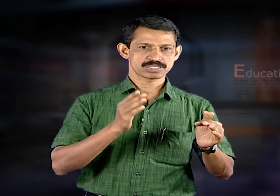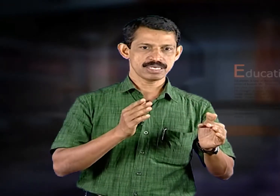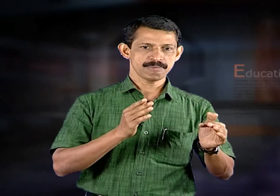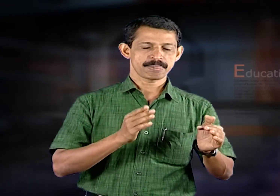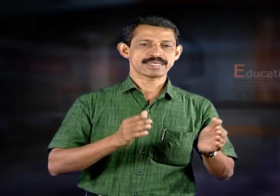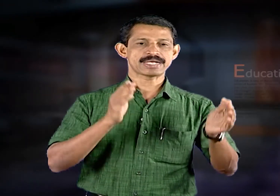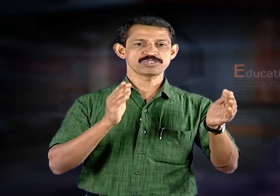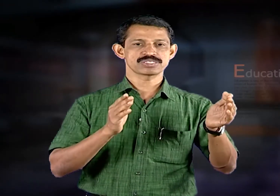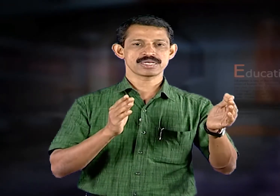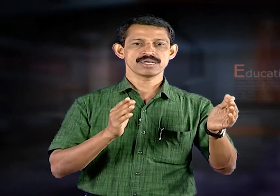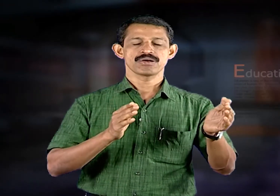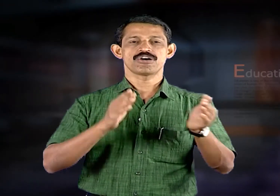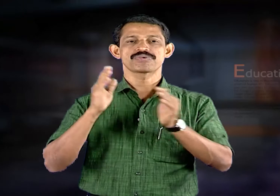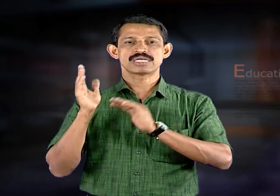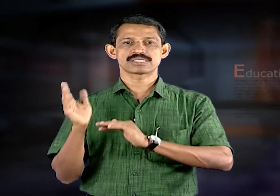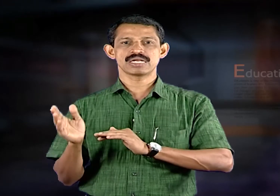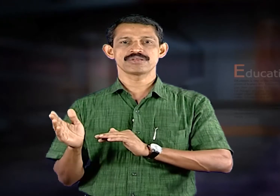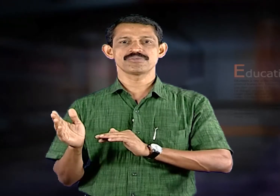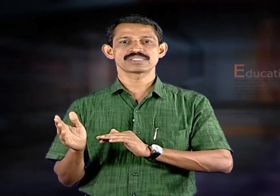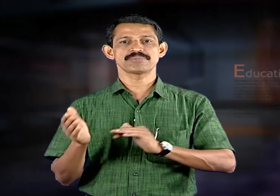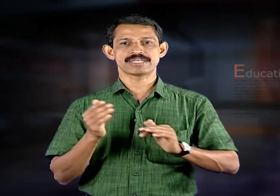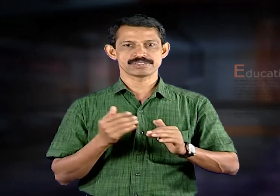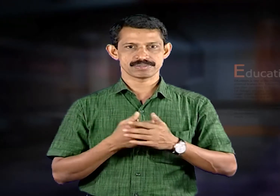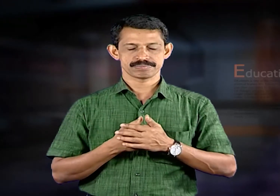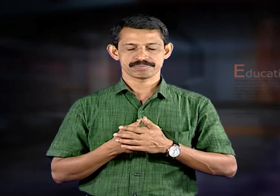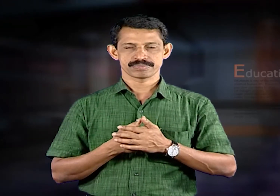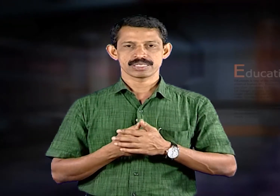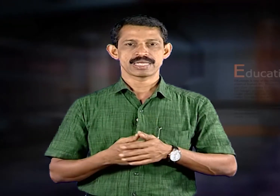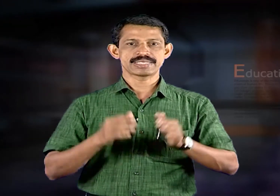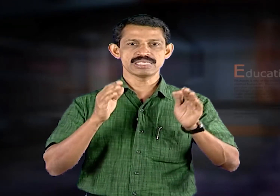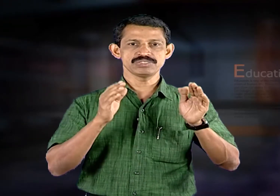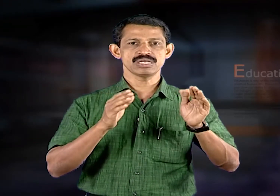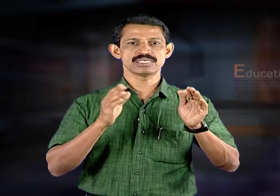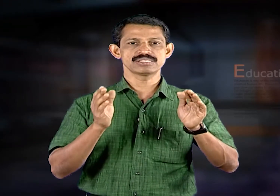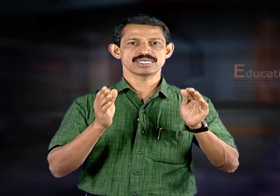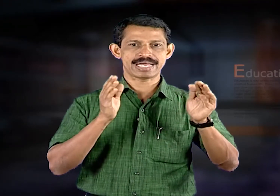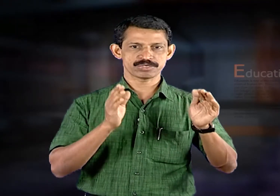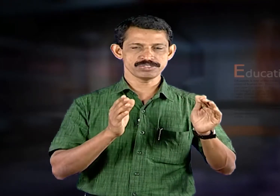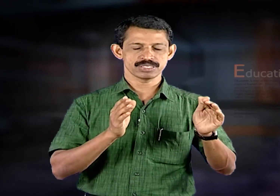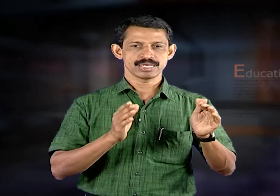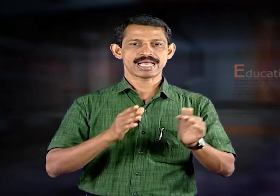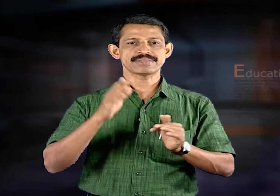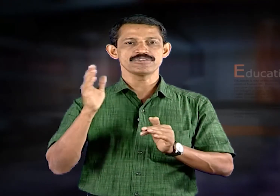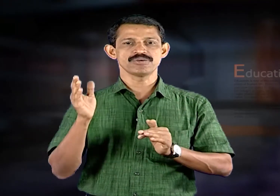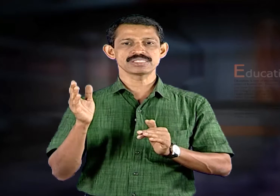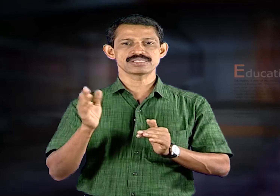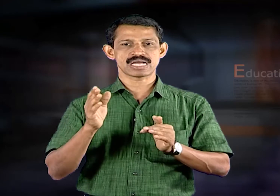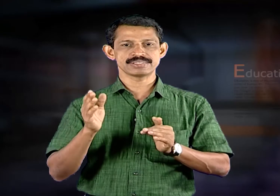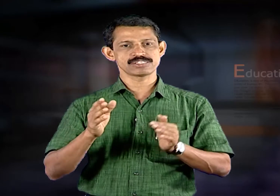acquisition and acquisition of cultural norms and manners. An individual learns language and the norms and standards of